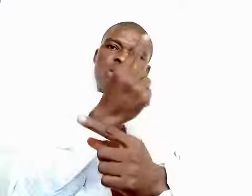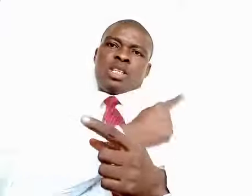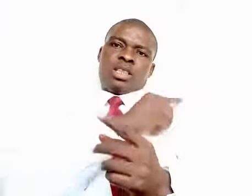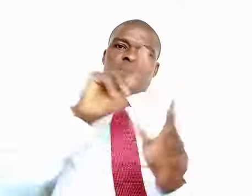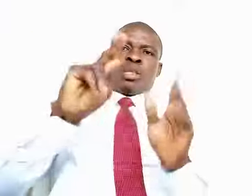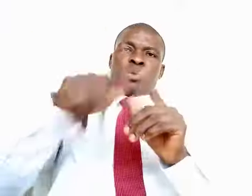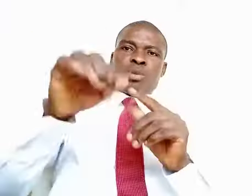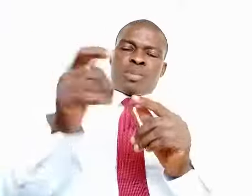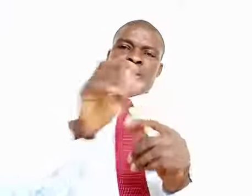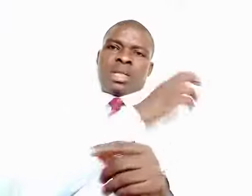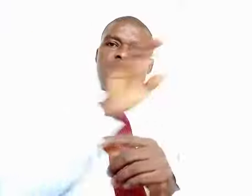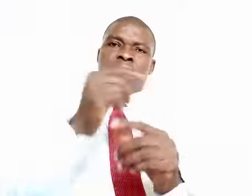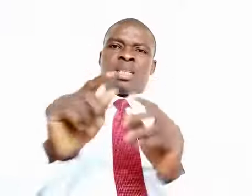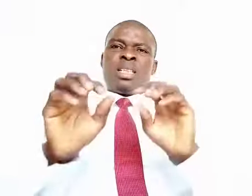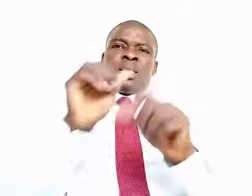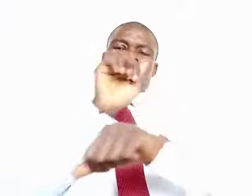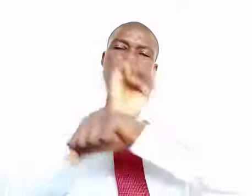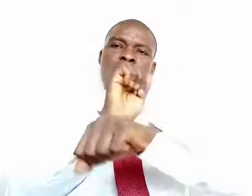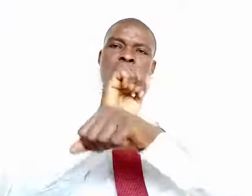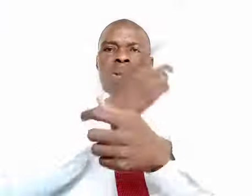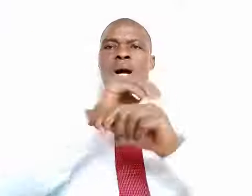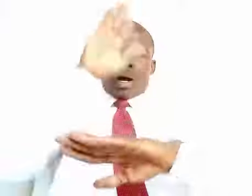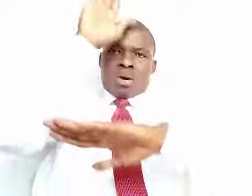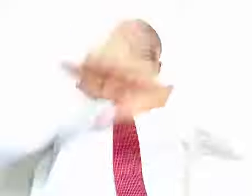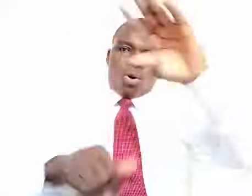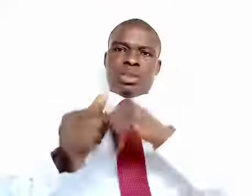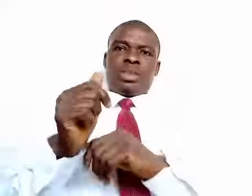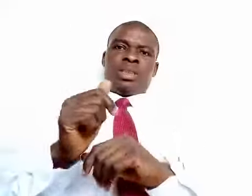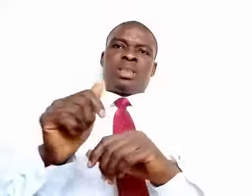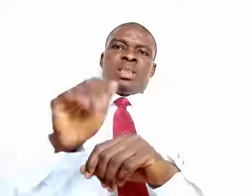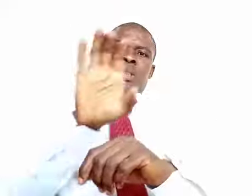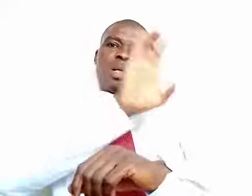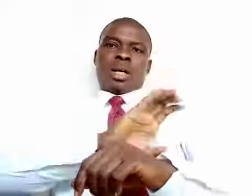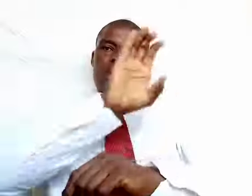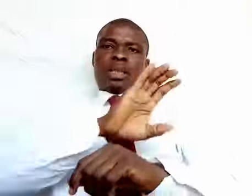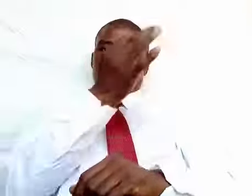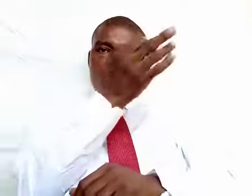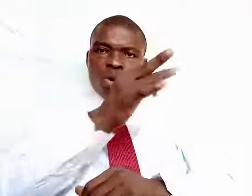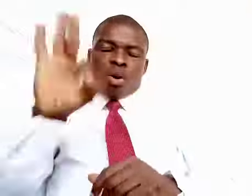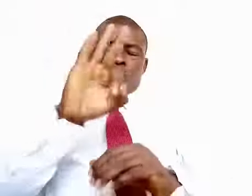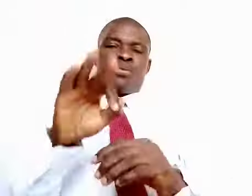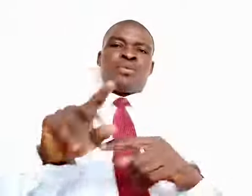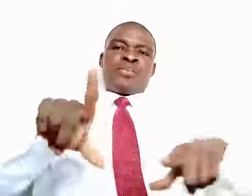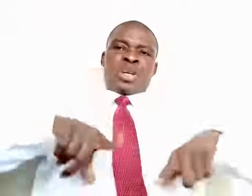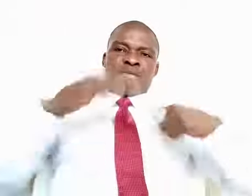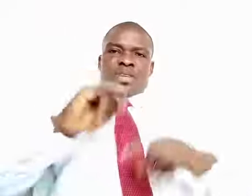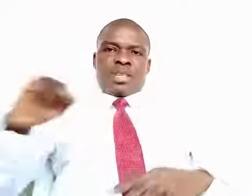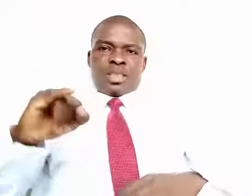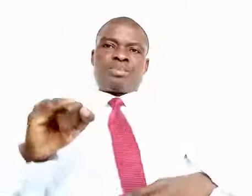or activities are called the characteristics of living things. Living and non-living things